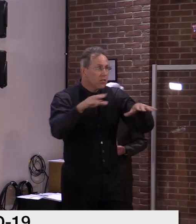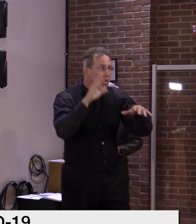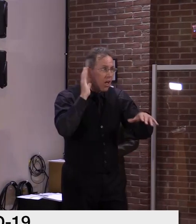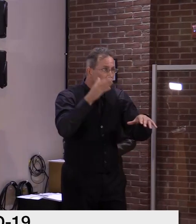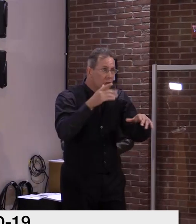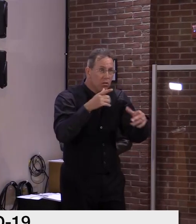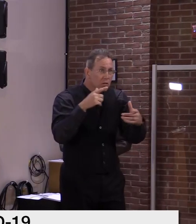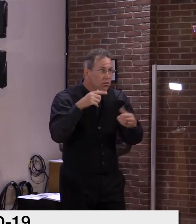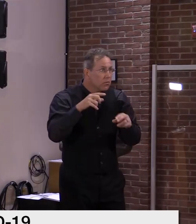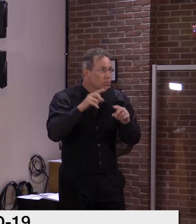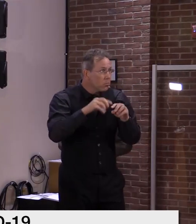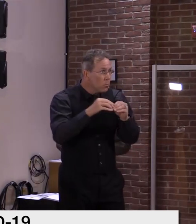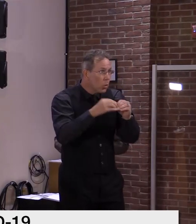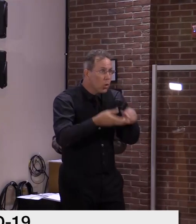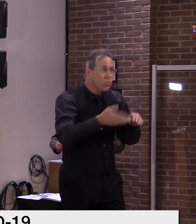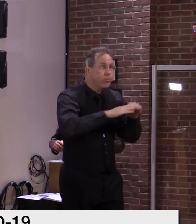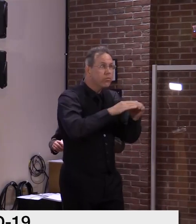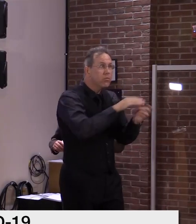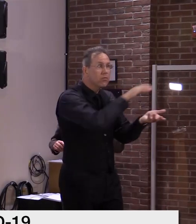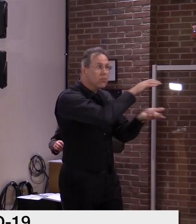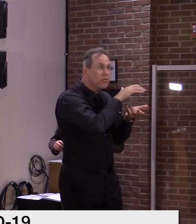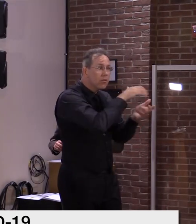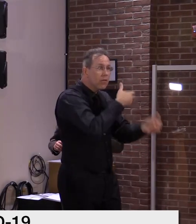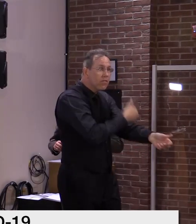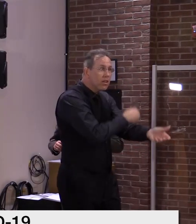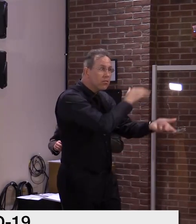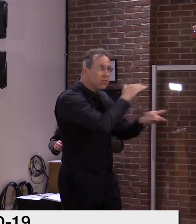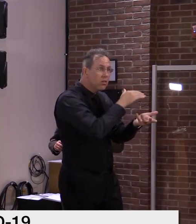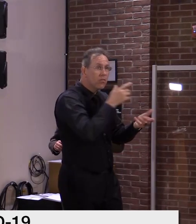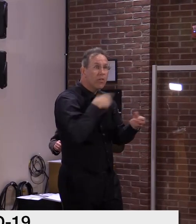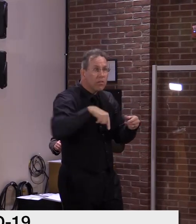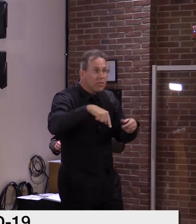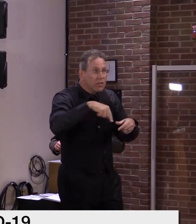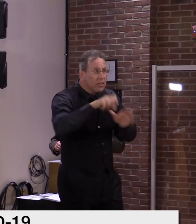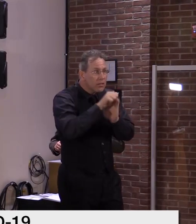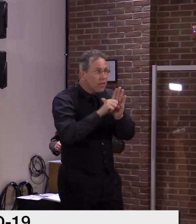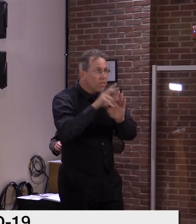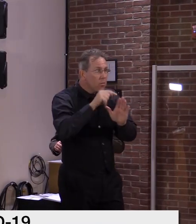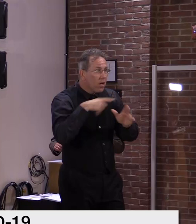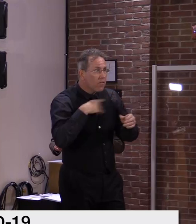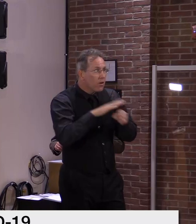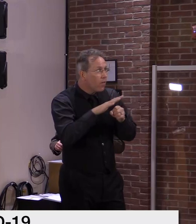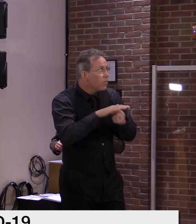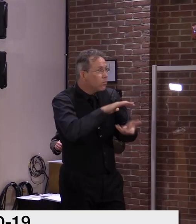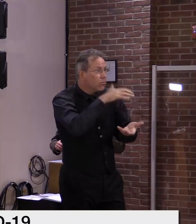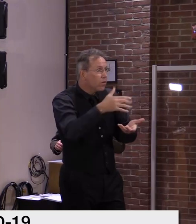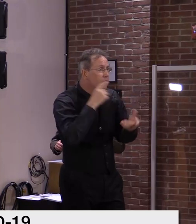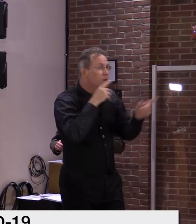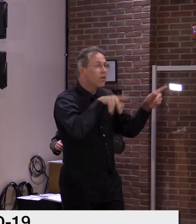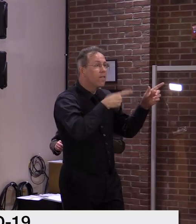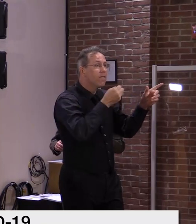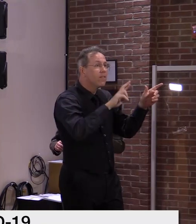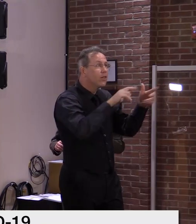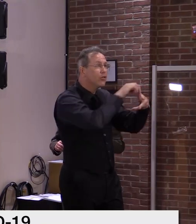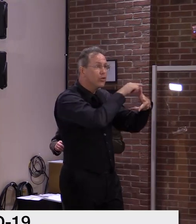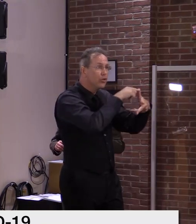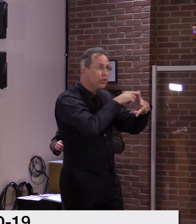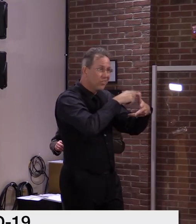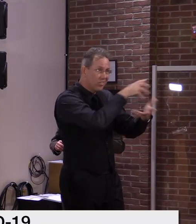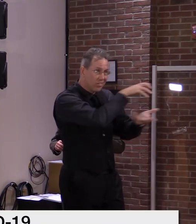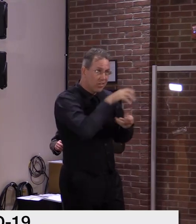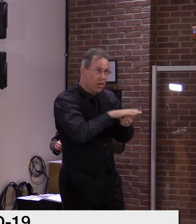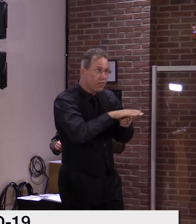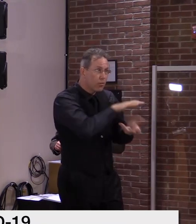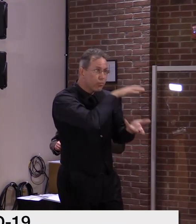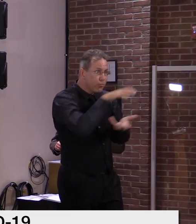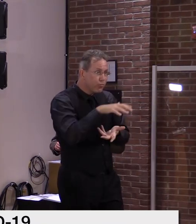have sufficient supply in hand to proceed with these plans? And how are you choosing the schools